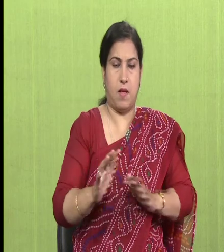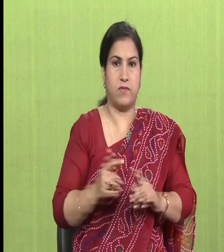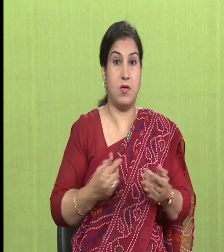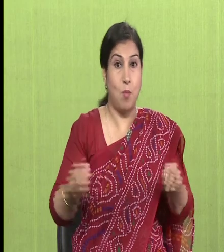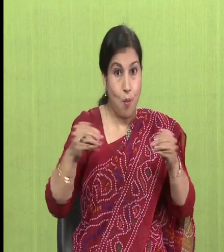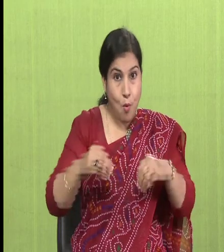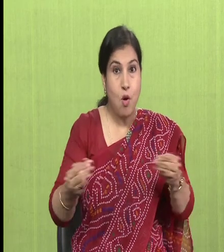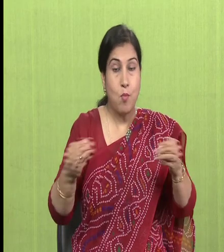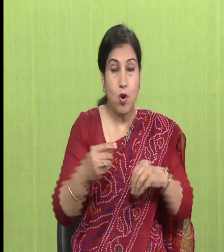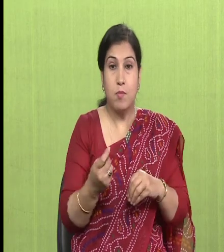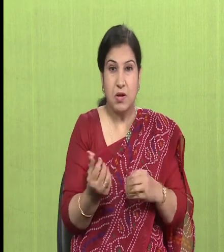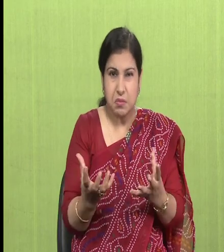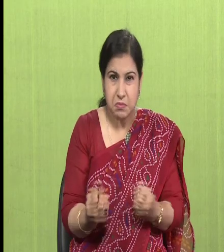money.